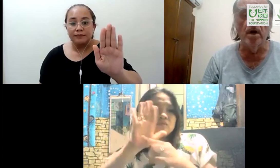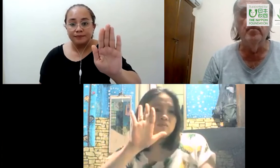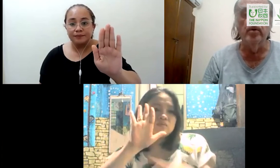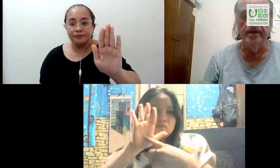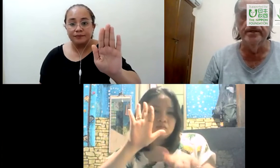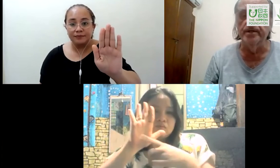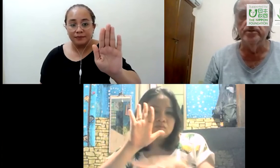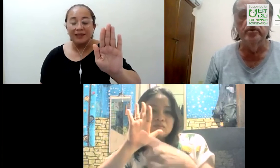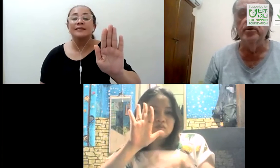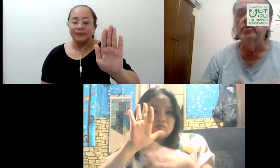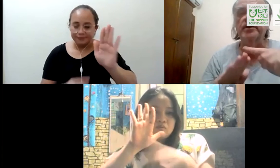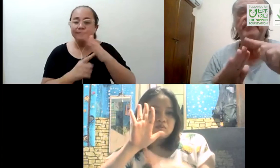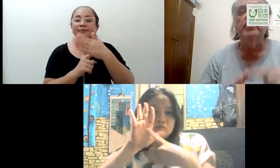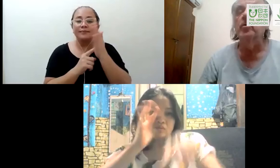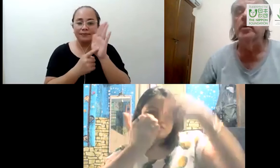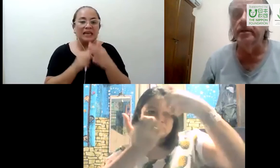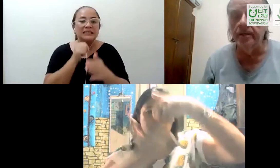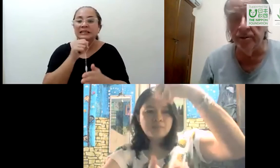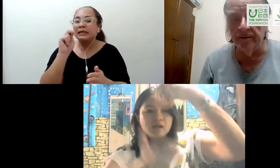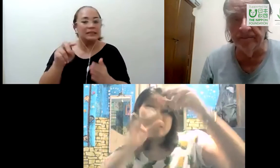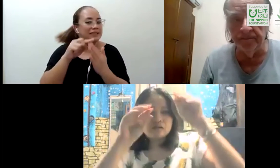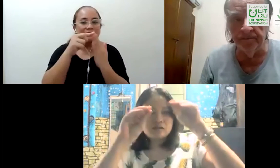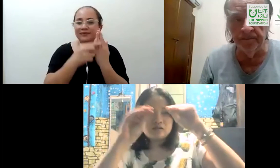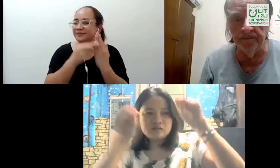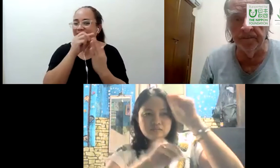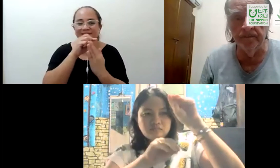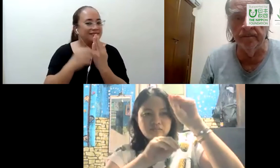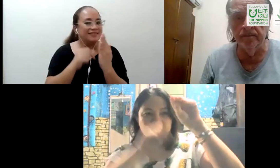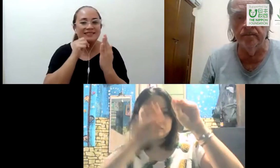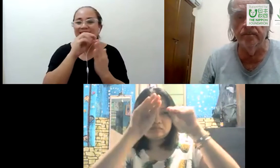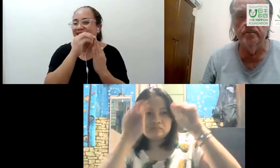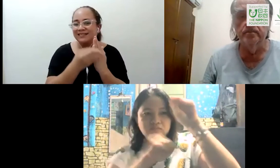Palm Palm orientation. orientation. You don't need finger orientation.